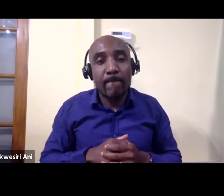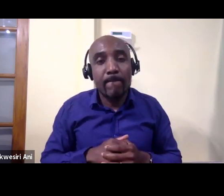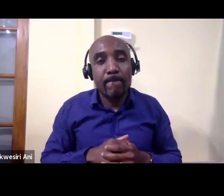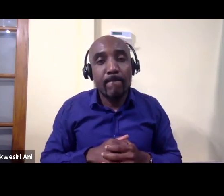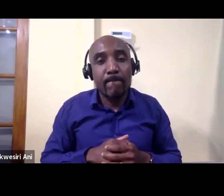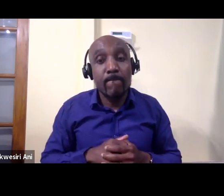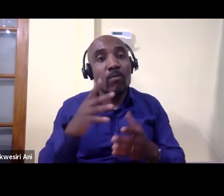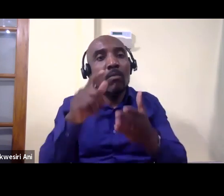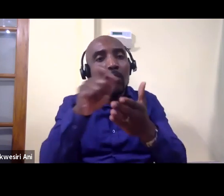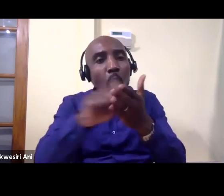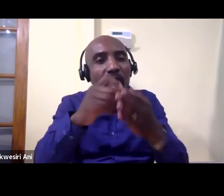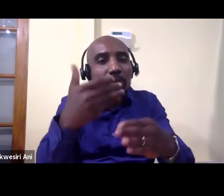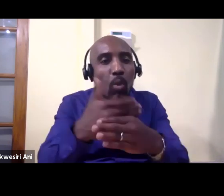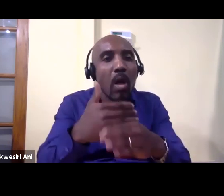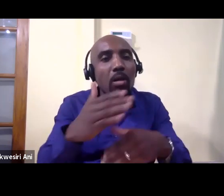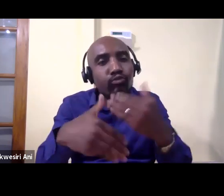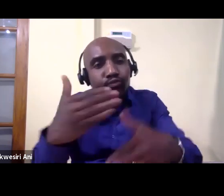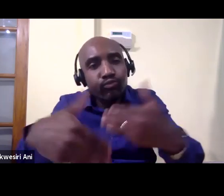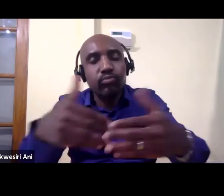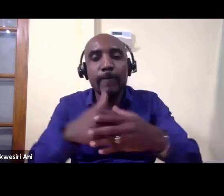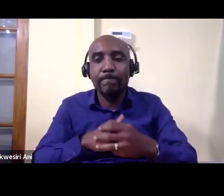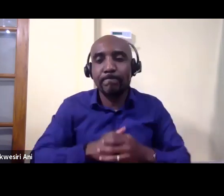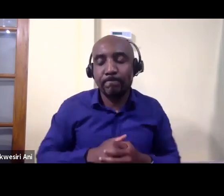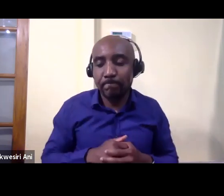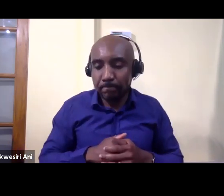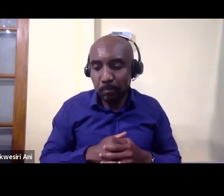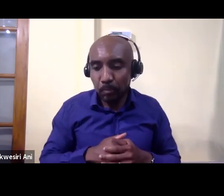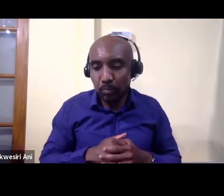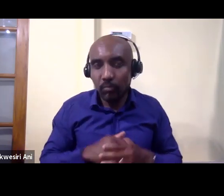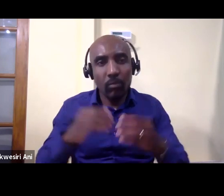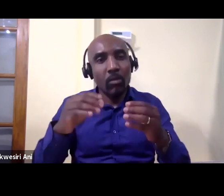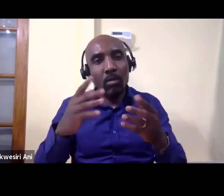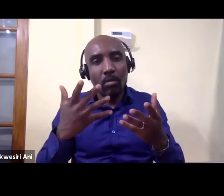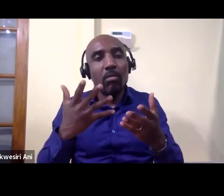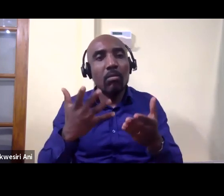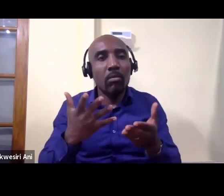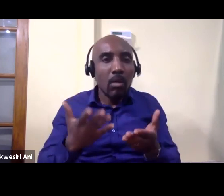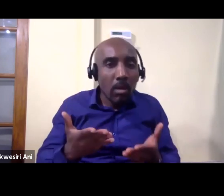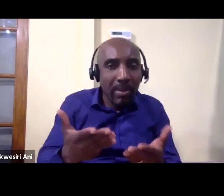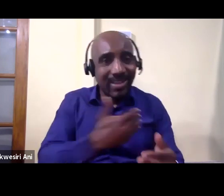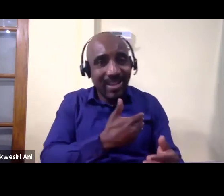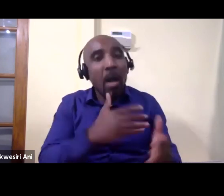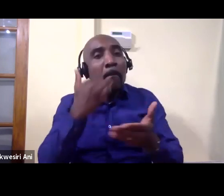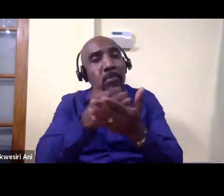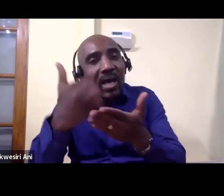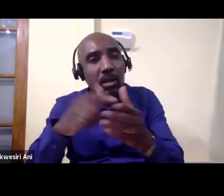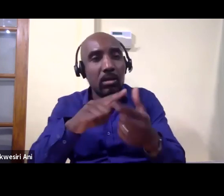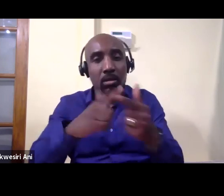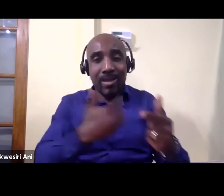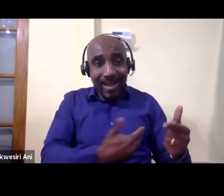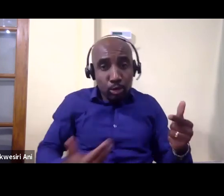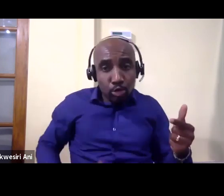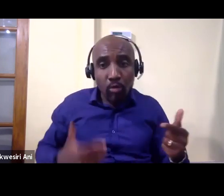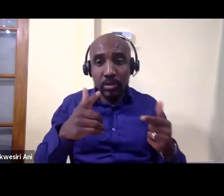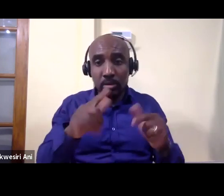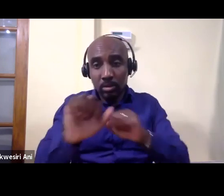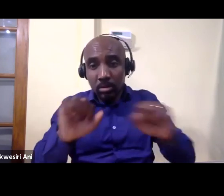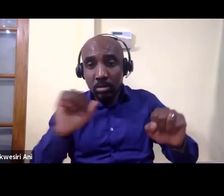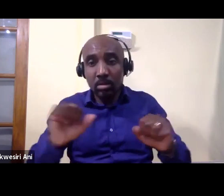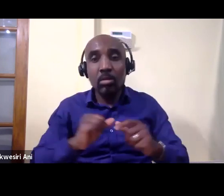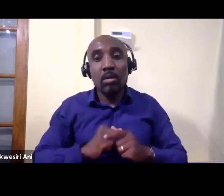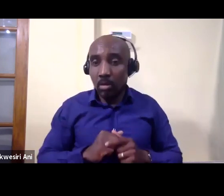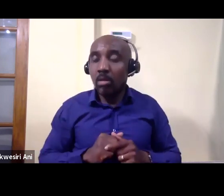office work, working in banking, insurance, those kinds of industries, often